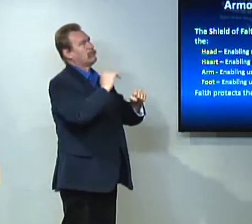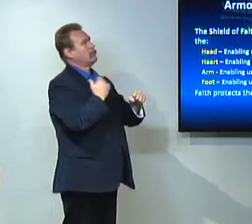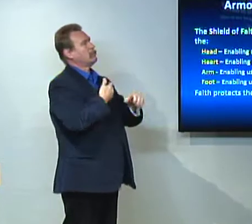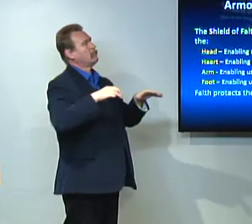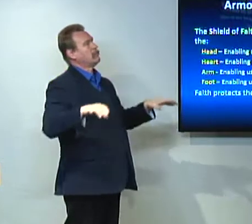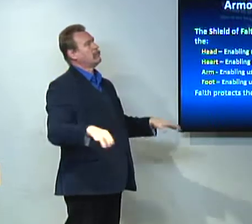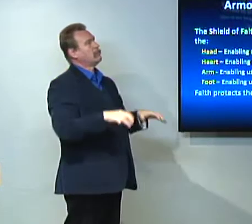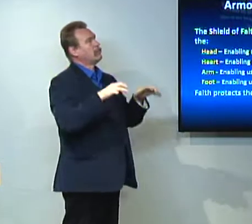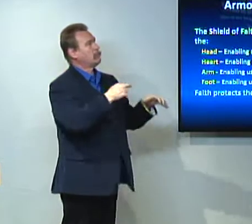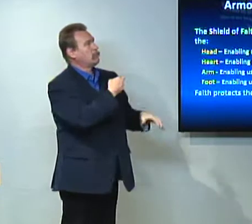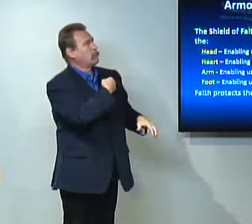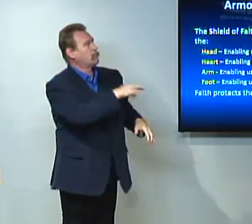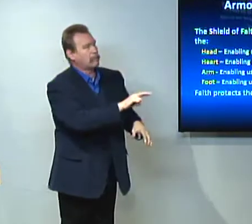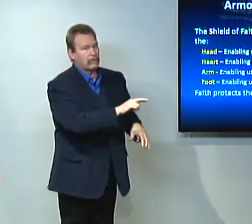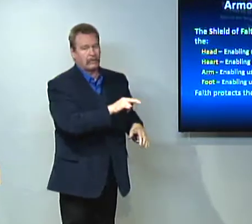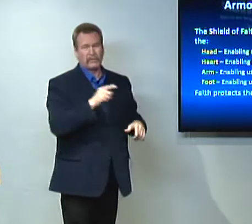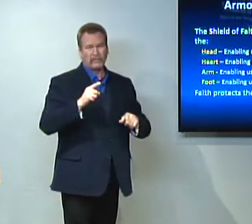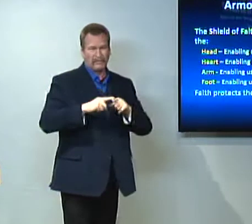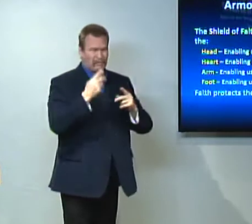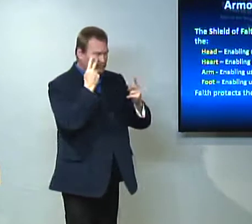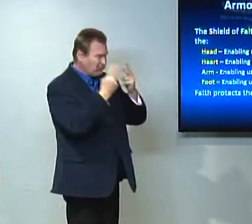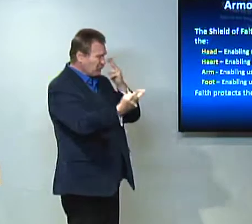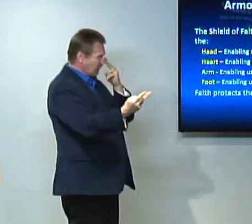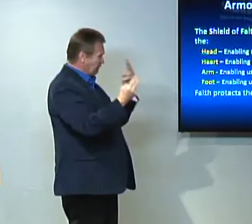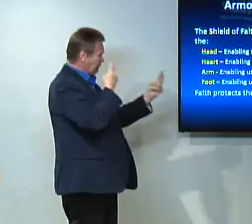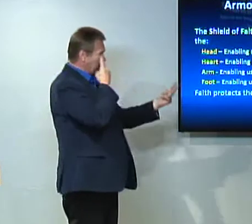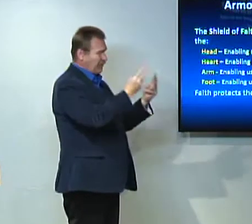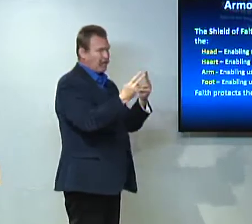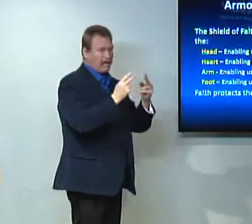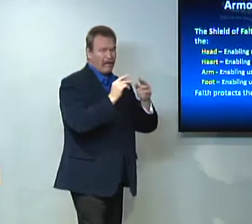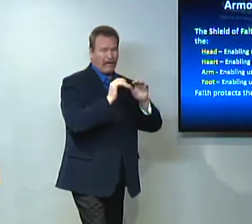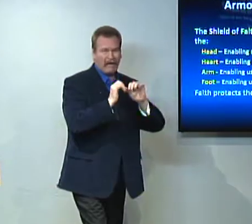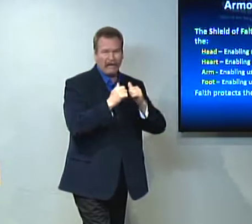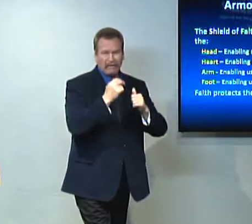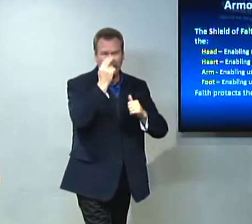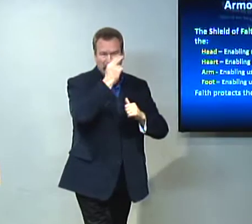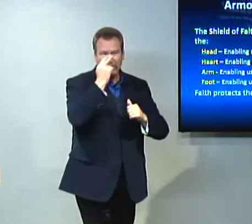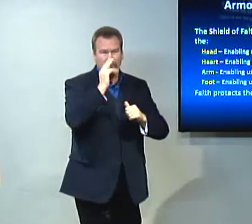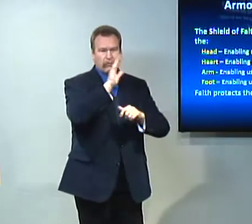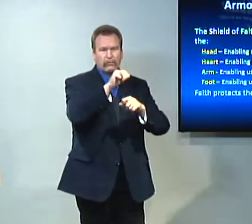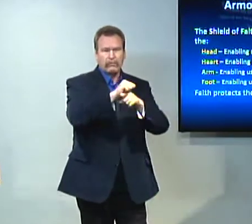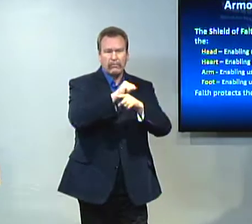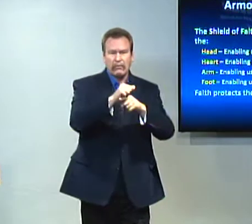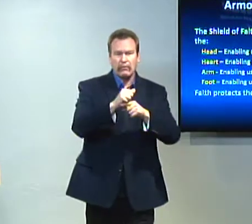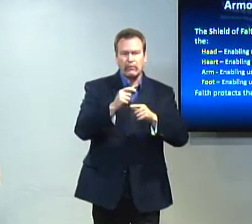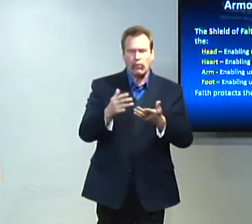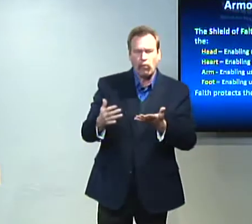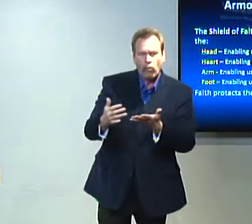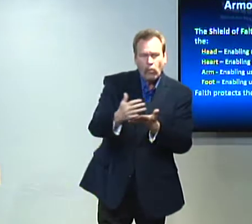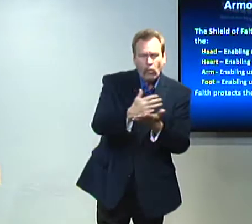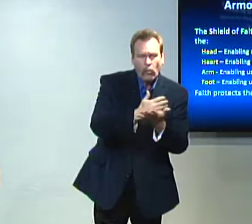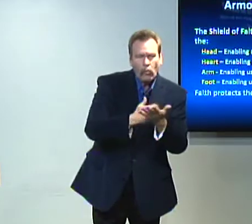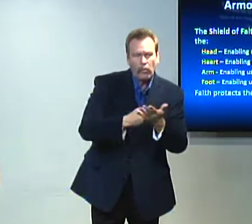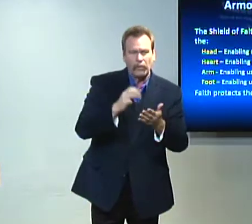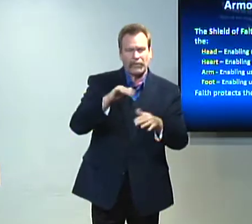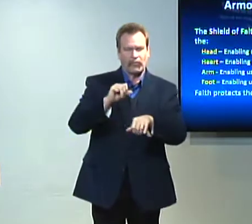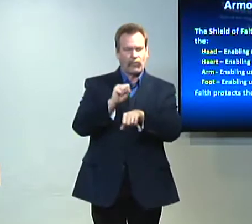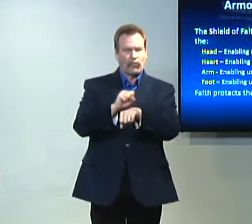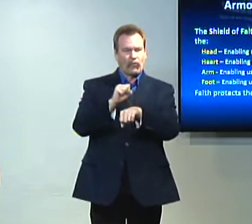want to be saved by faith. I can't do religious works," because he started to see how the Catholic Church focused on religion and earning